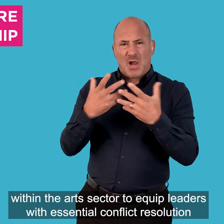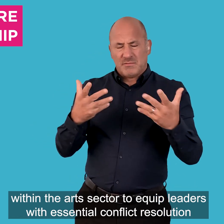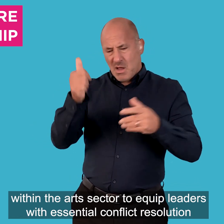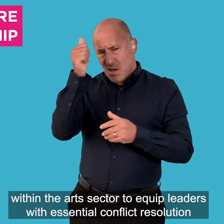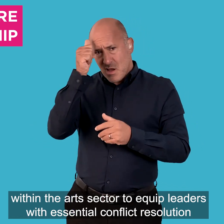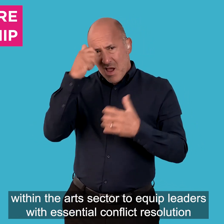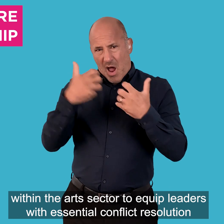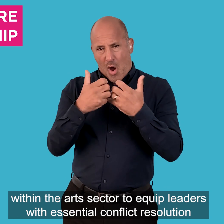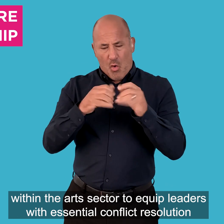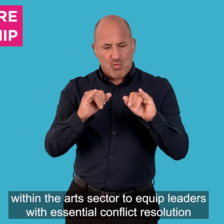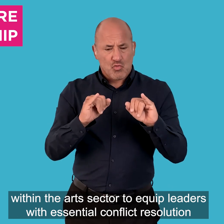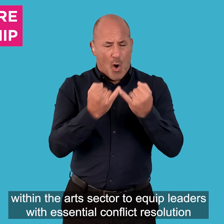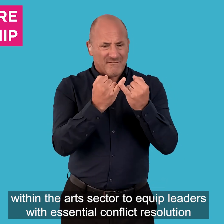essential conflict resolution